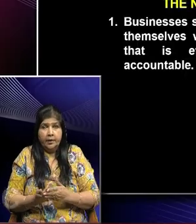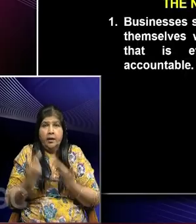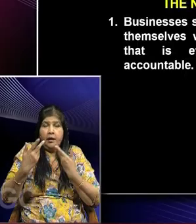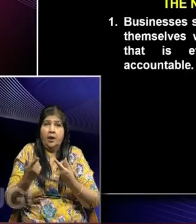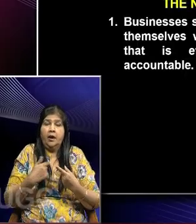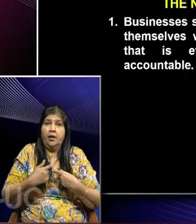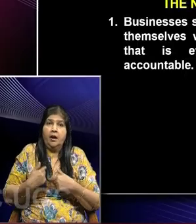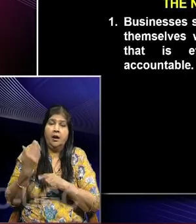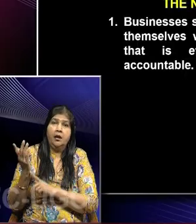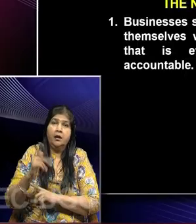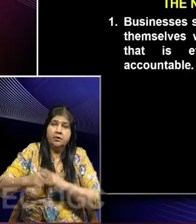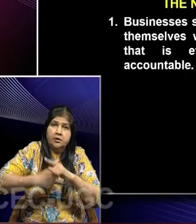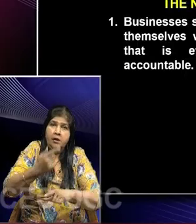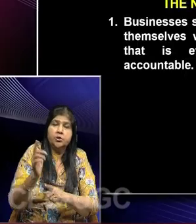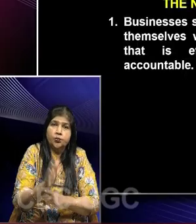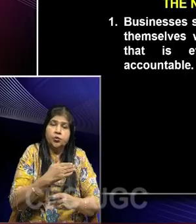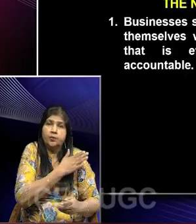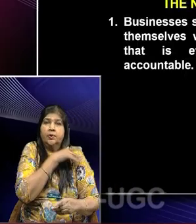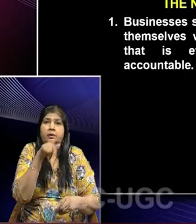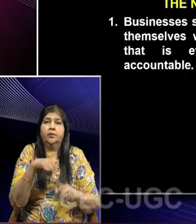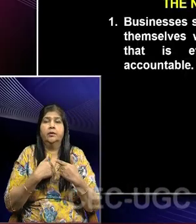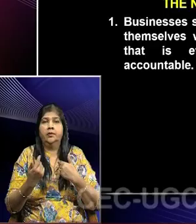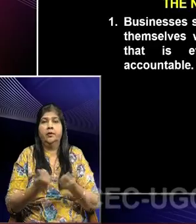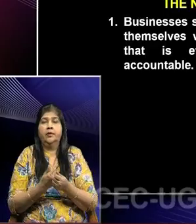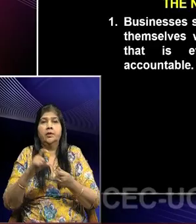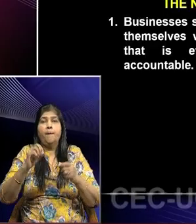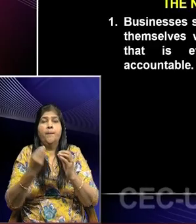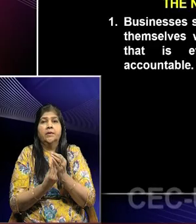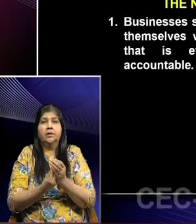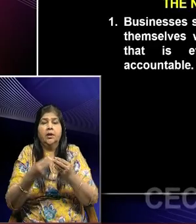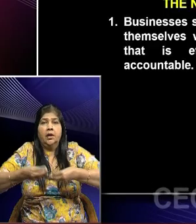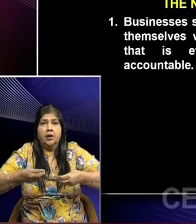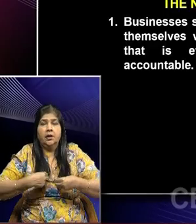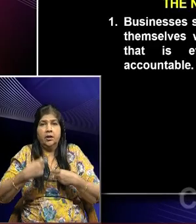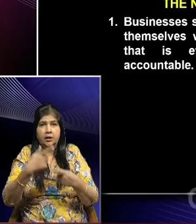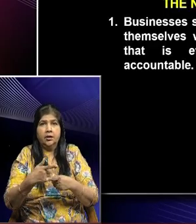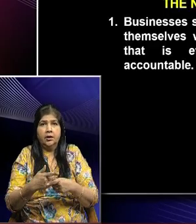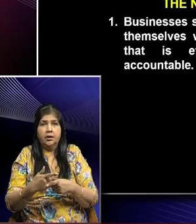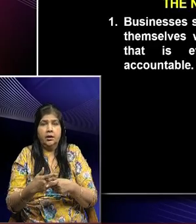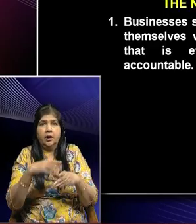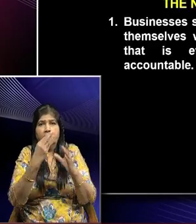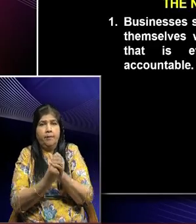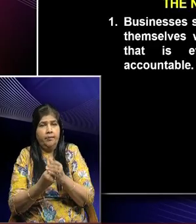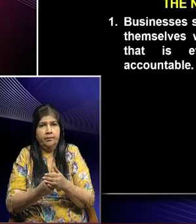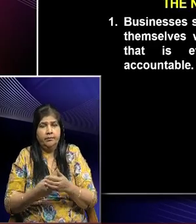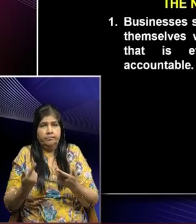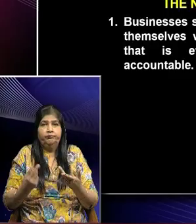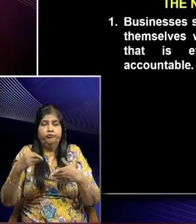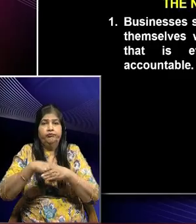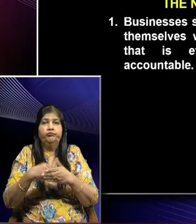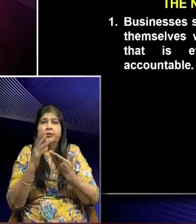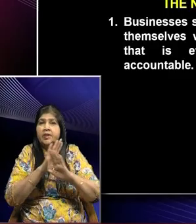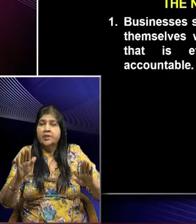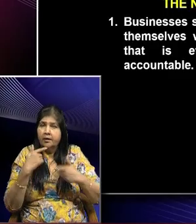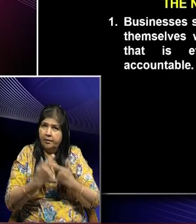that as a business house, your conduct and governance should be completely with integrity, and it